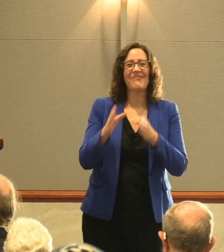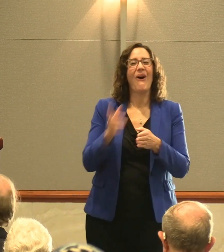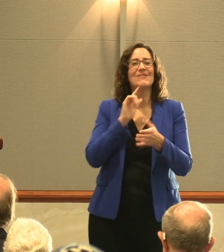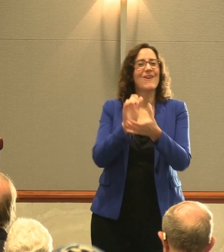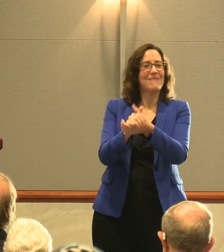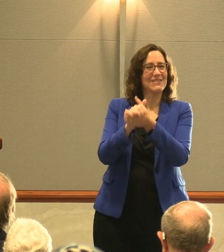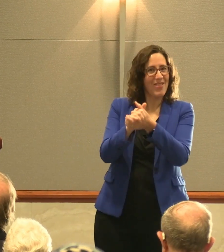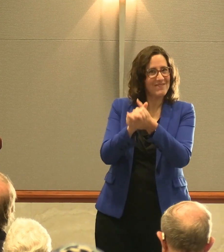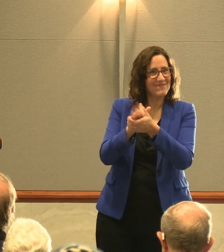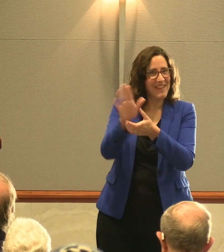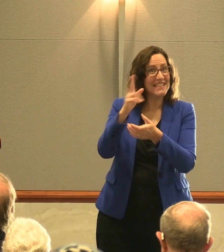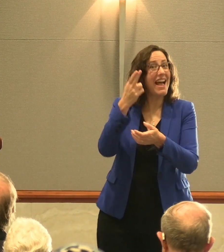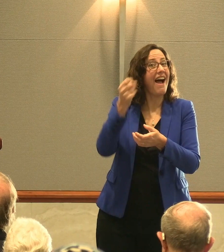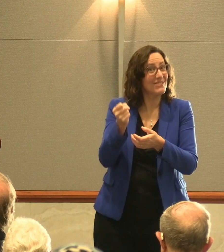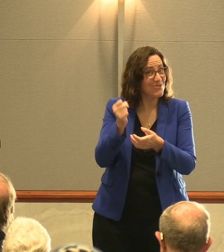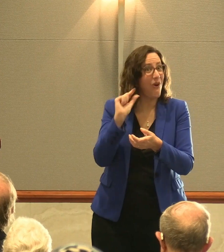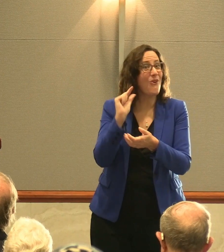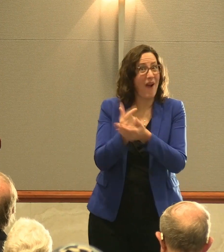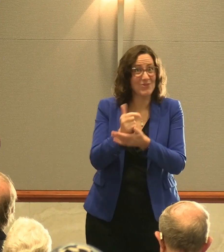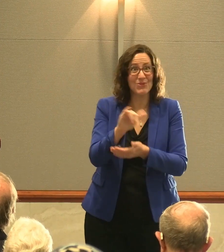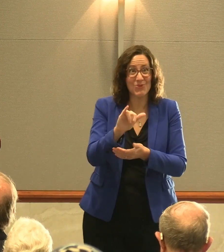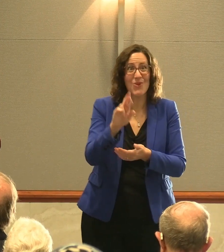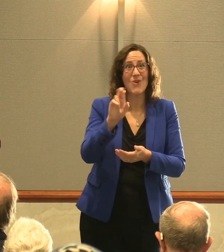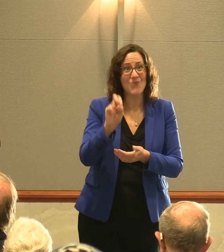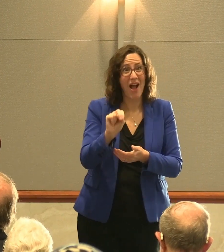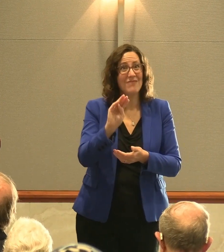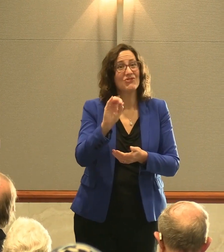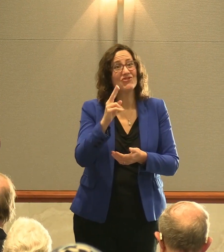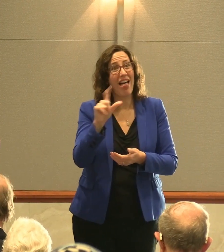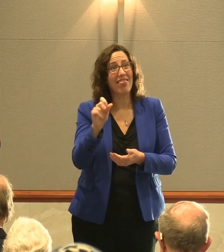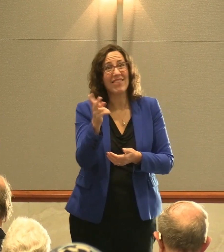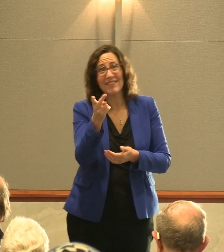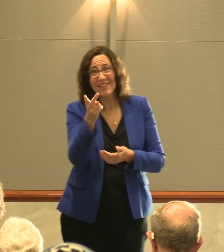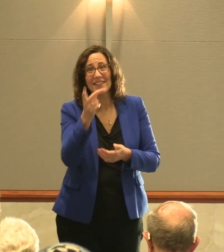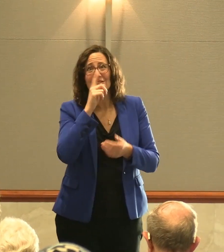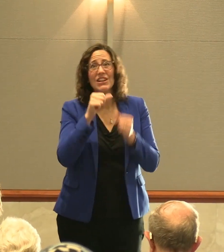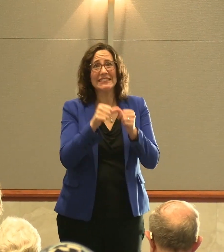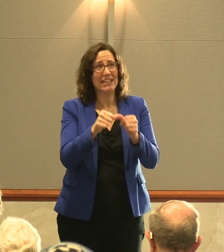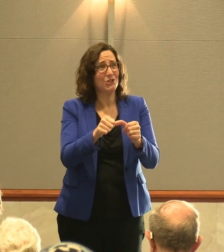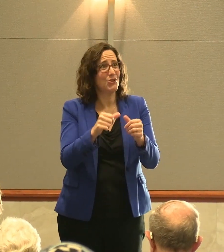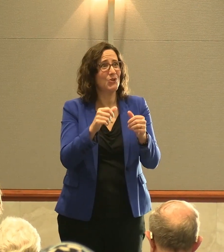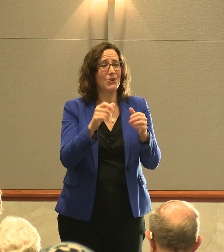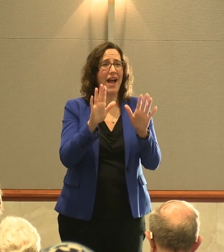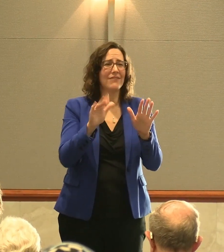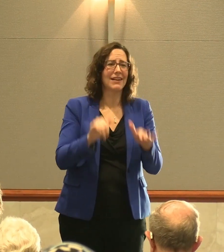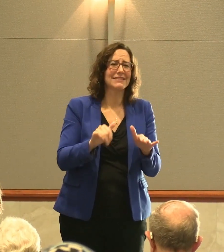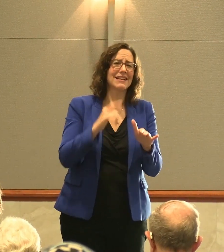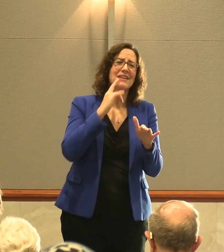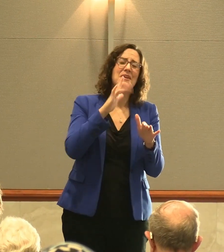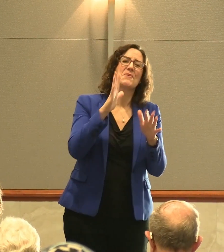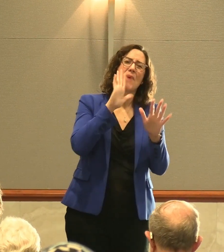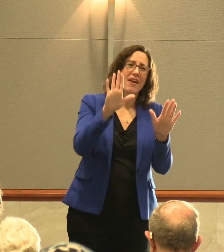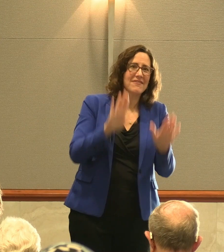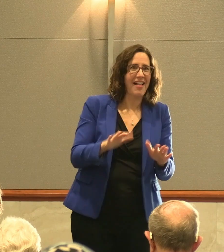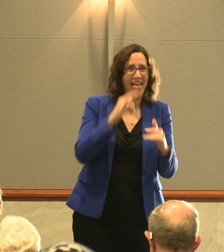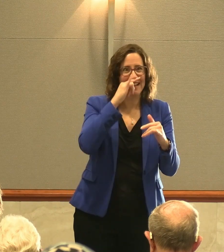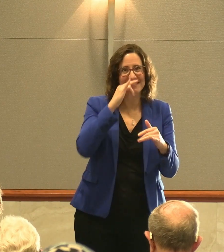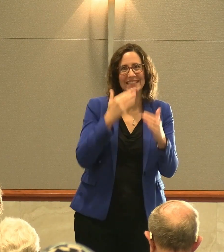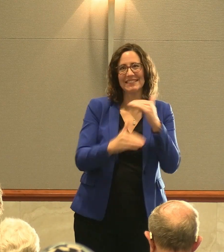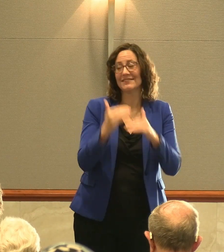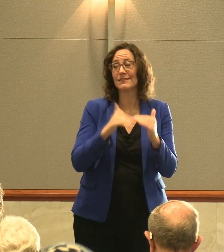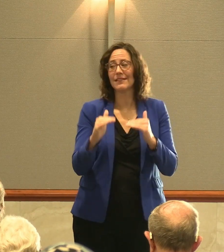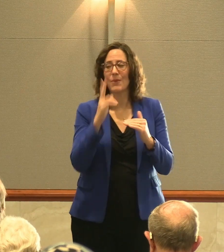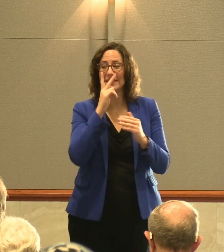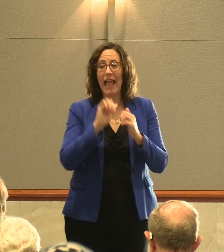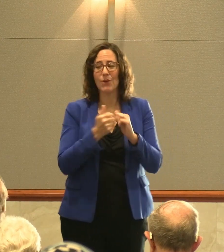Mazal Tov on his high school graduate as well. Ron and Michelle should continue to have much Naches von de Kinder. I want to